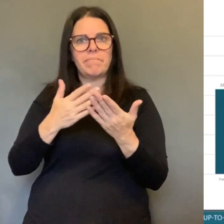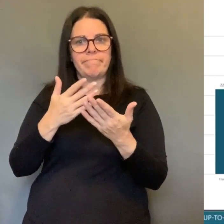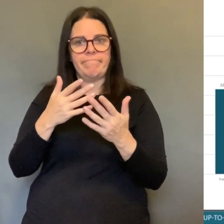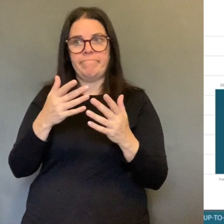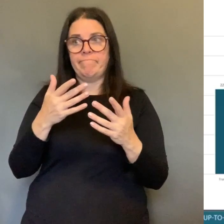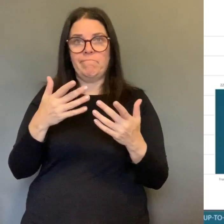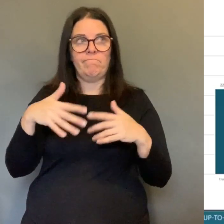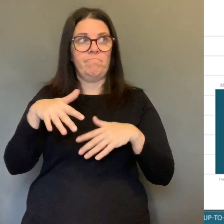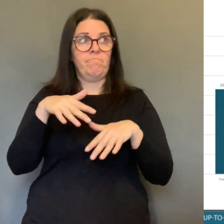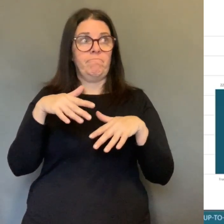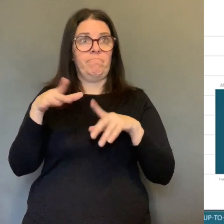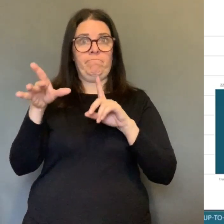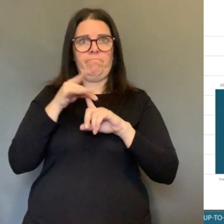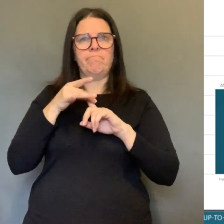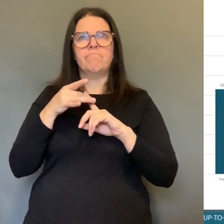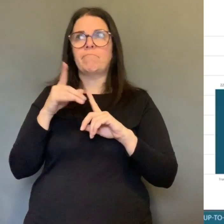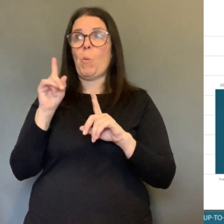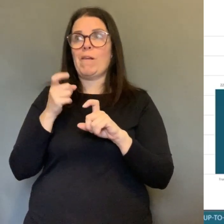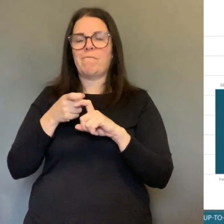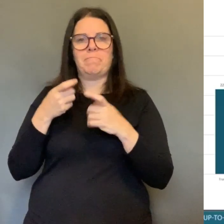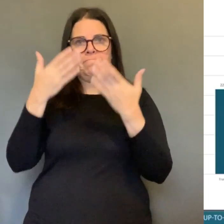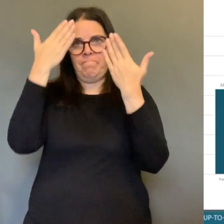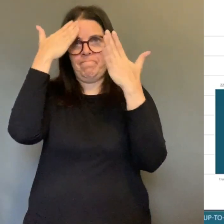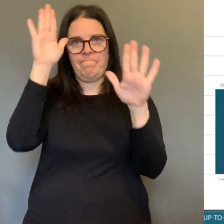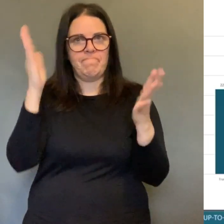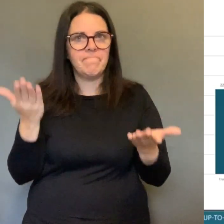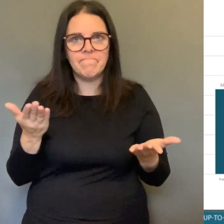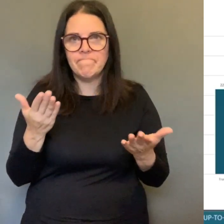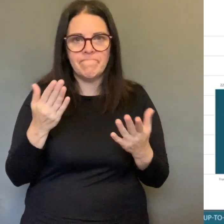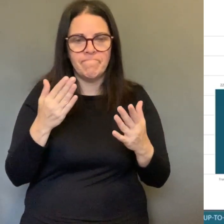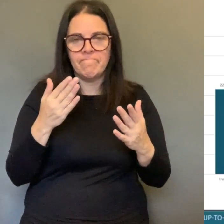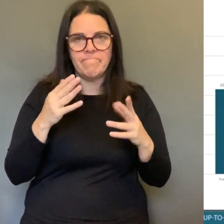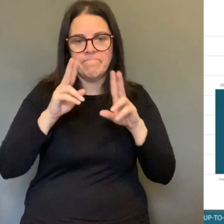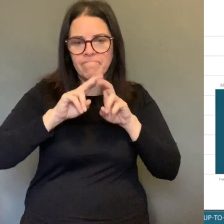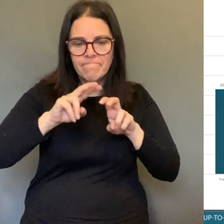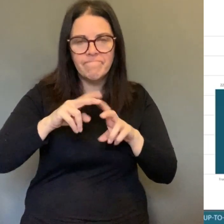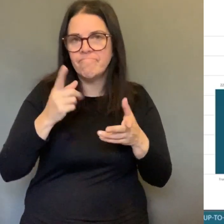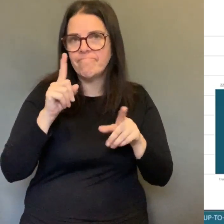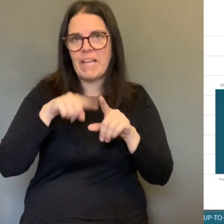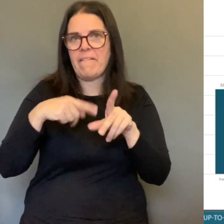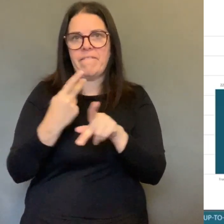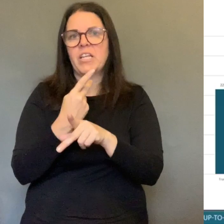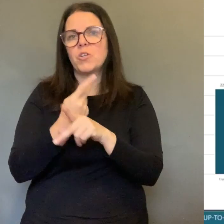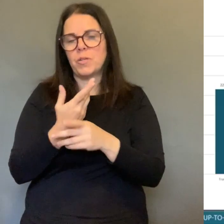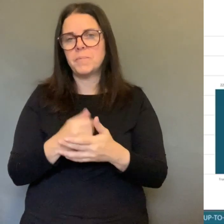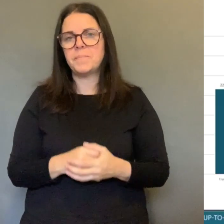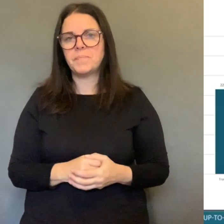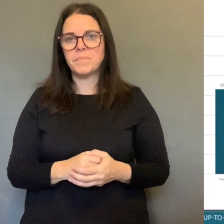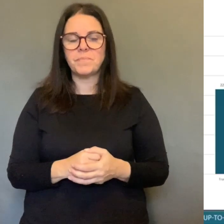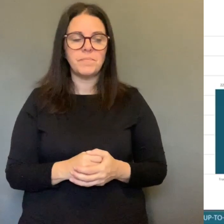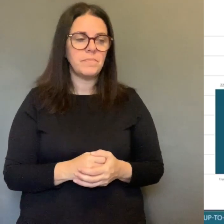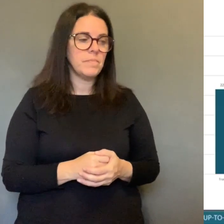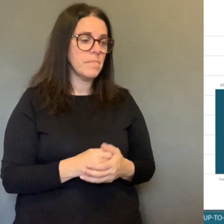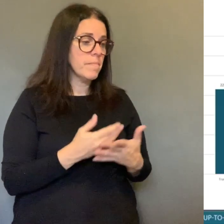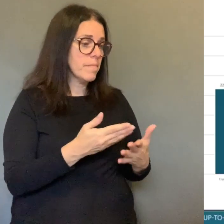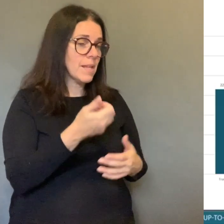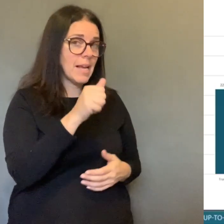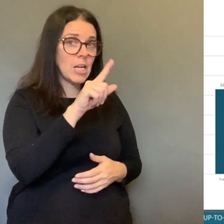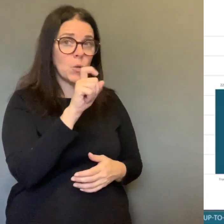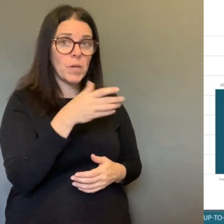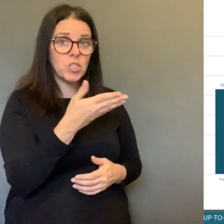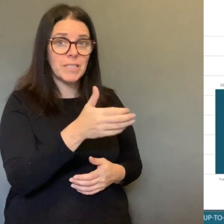Yes, I just wanted to expand, if you could, on the results being available online now. You can check